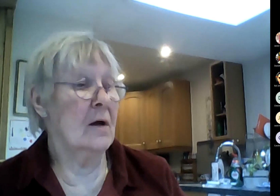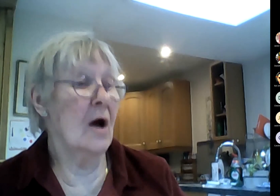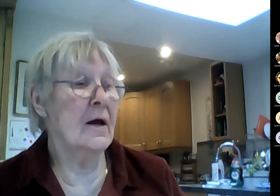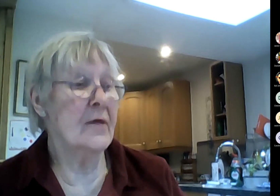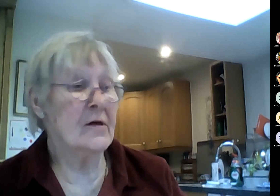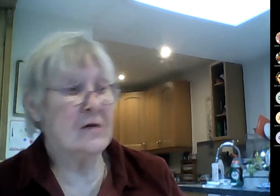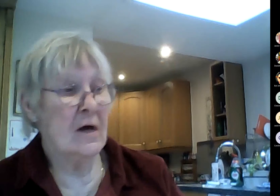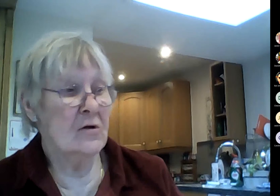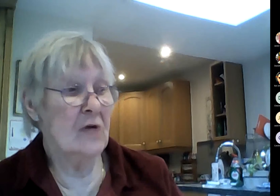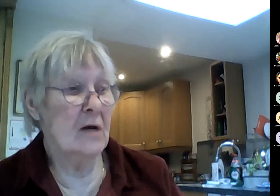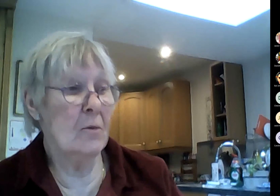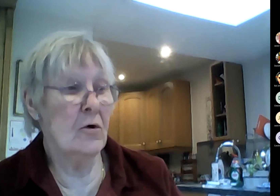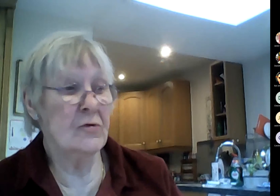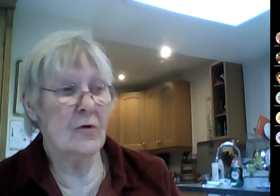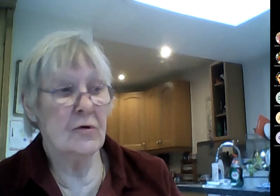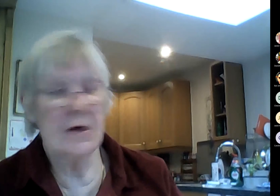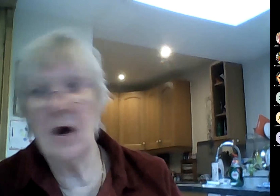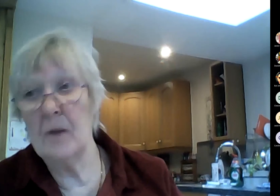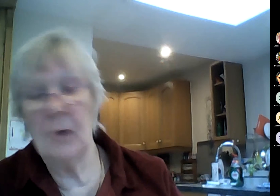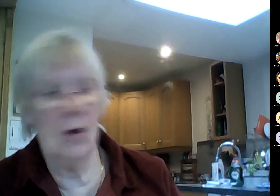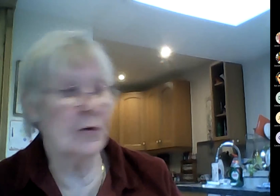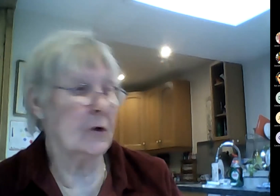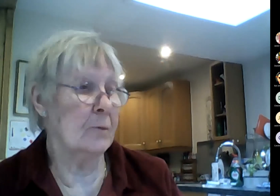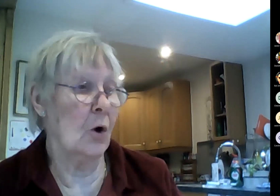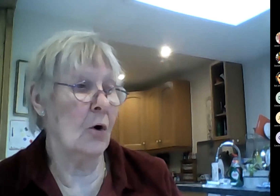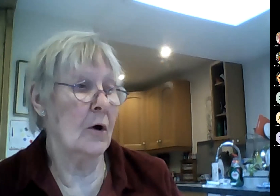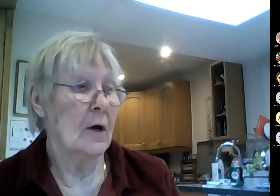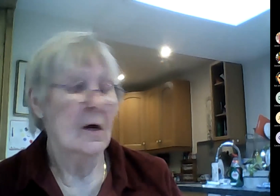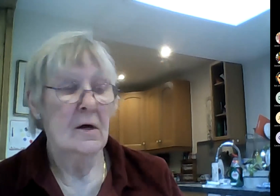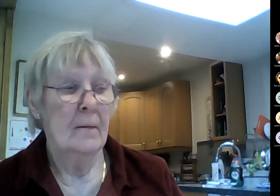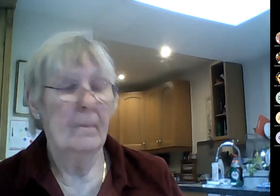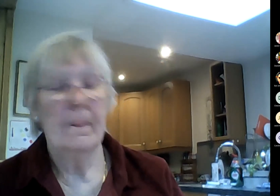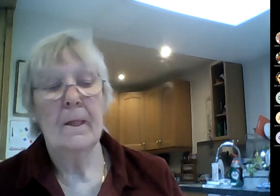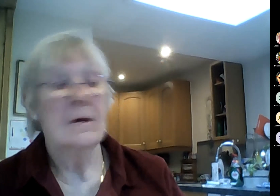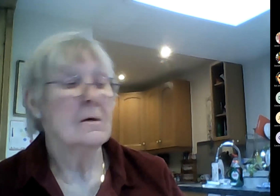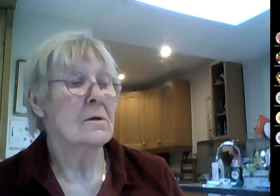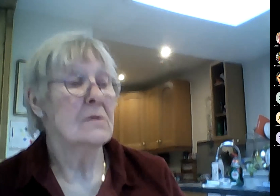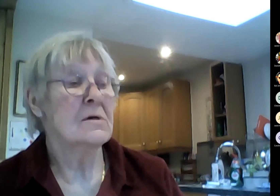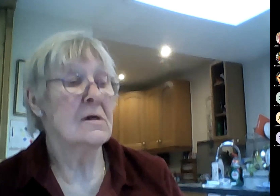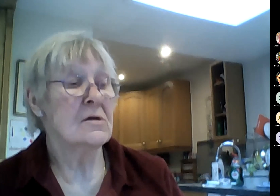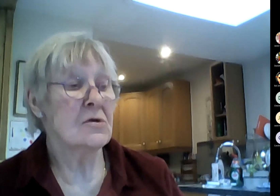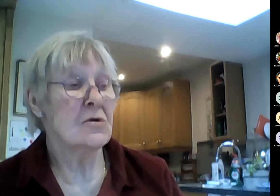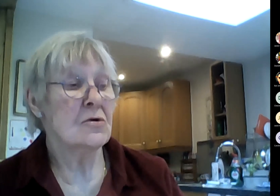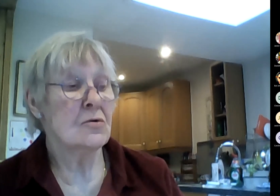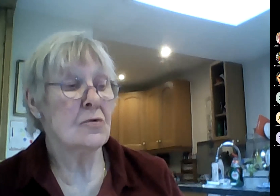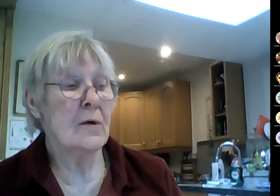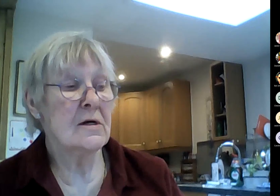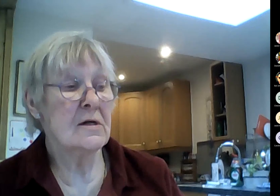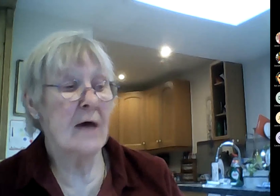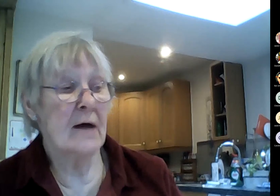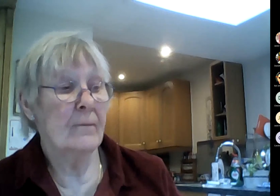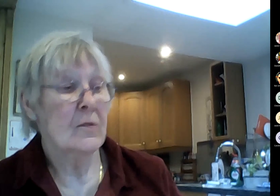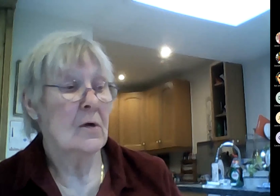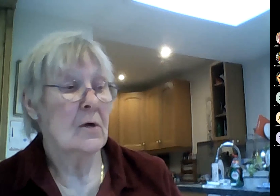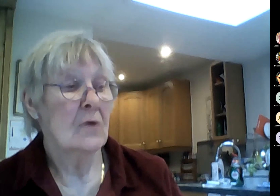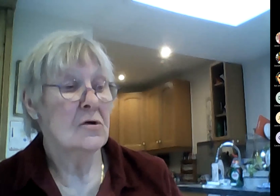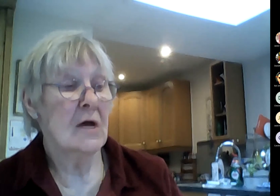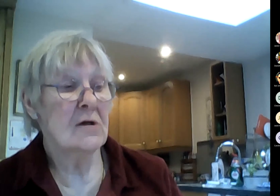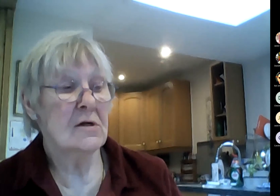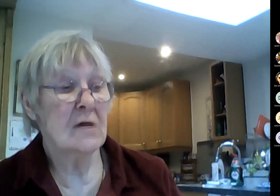In earlier this year, Jenny Morris wrote in her blog, since